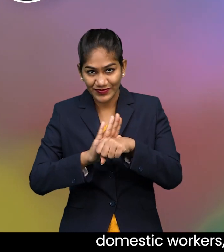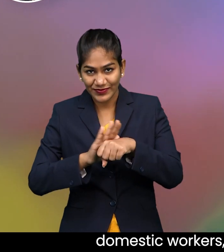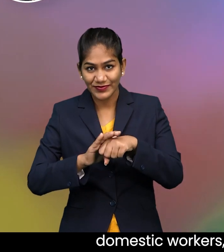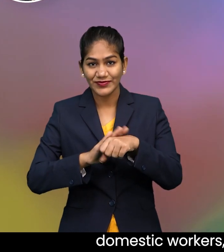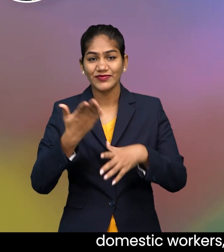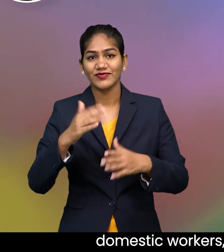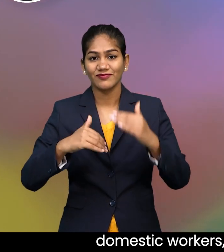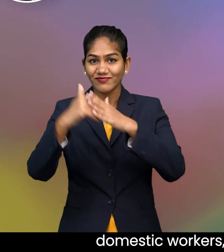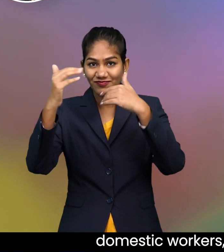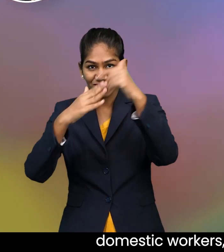construction workers,